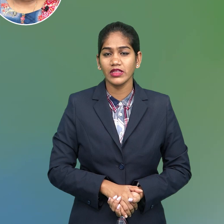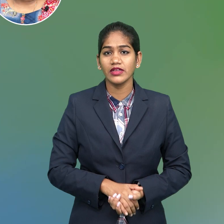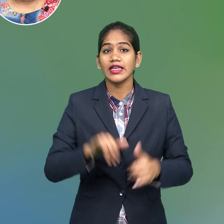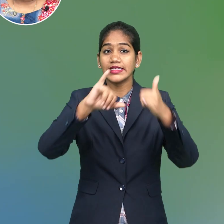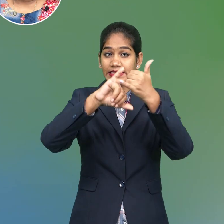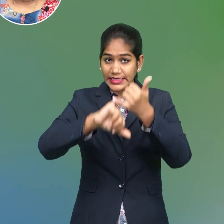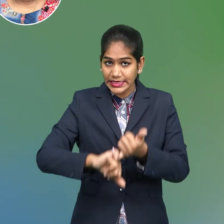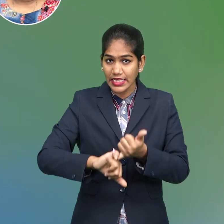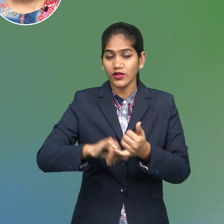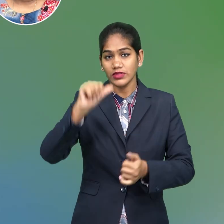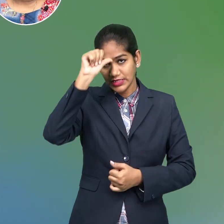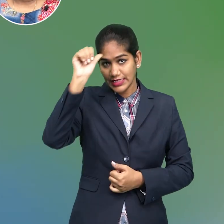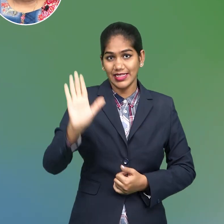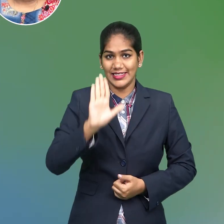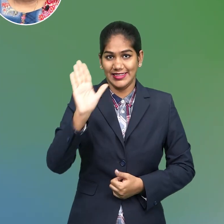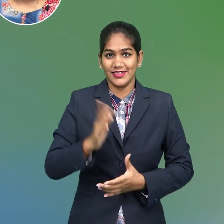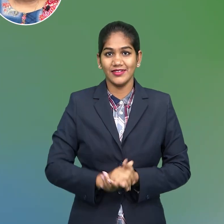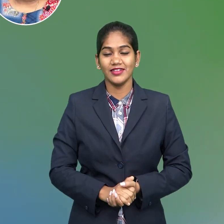South India,